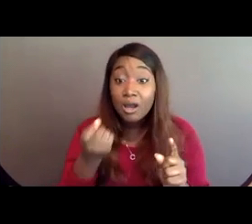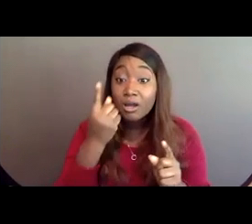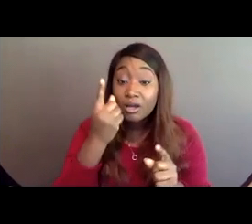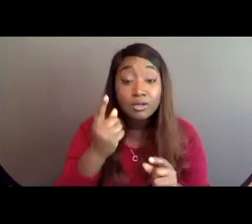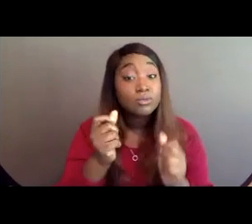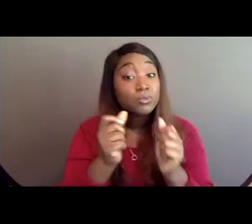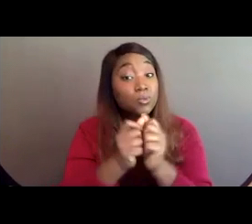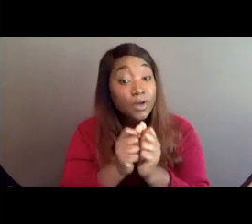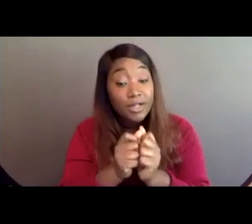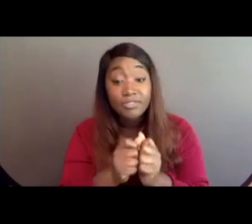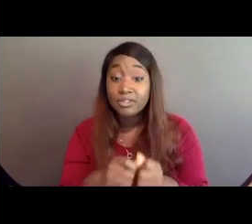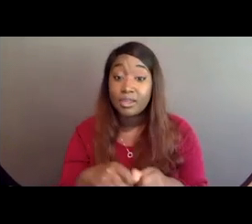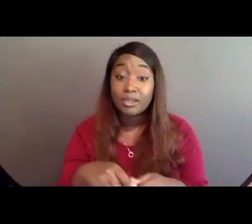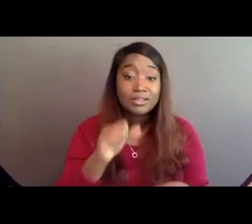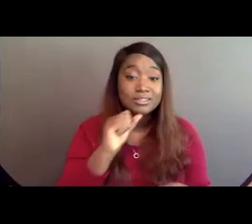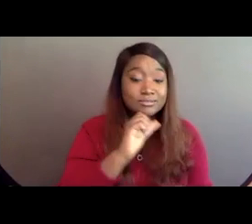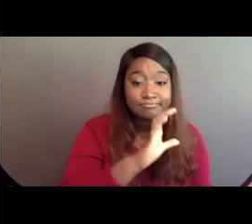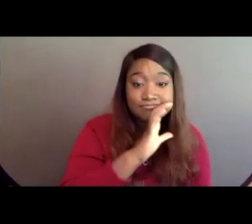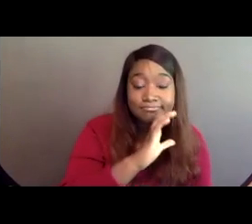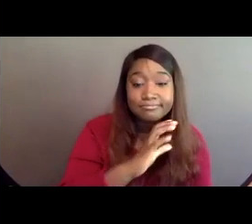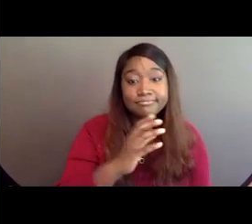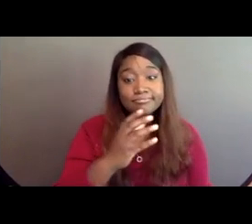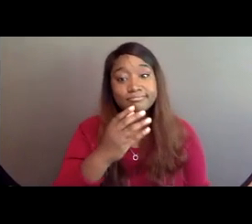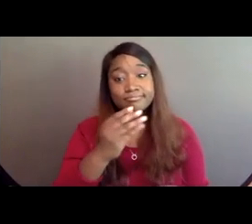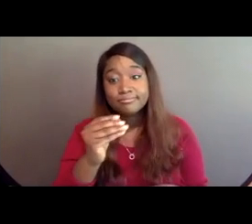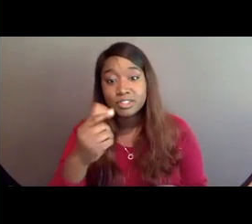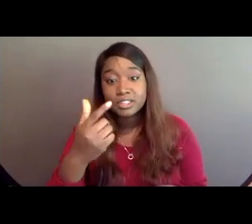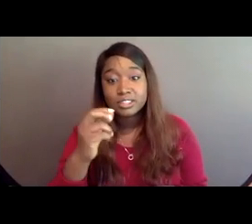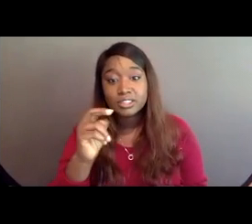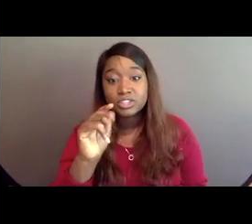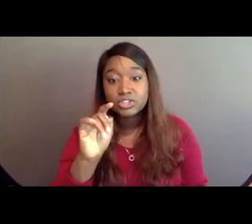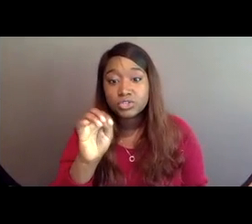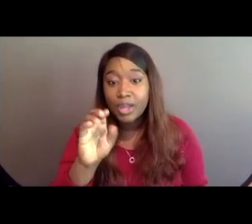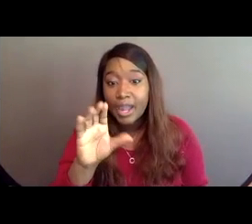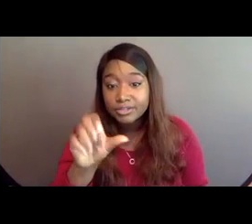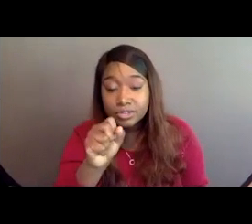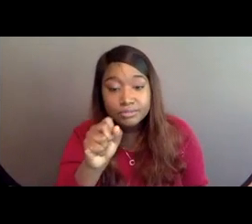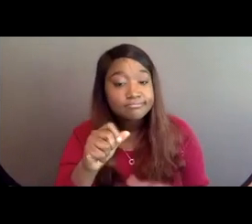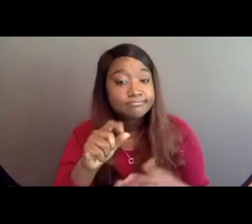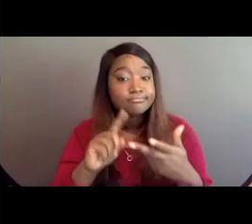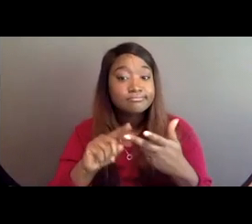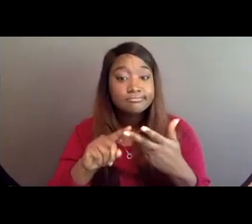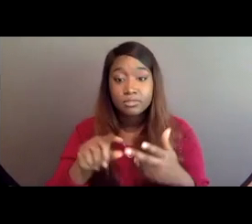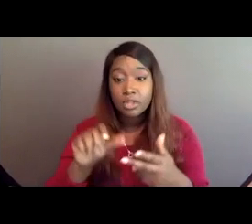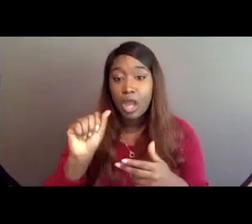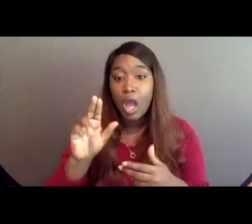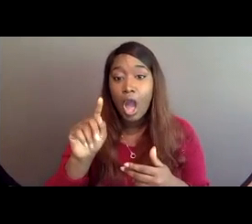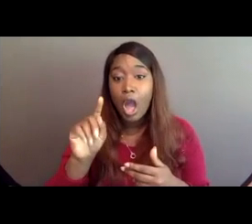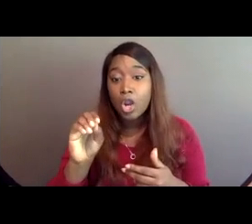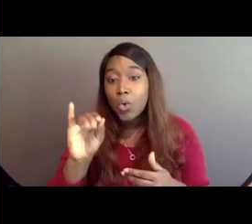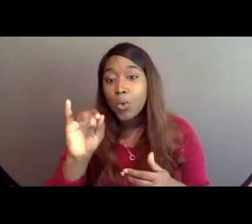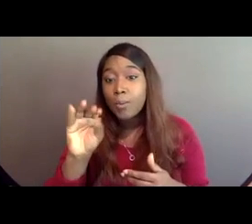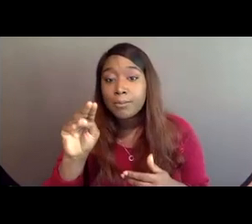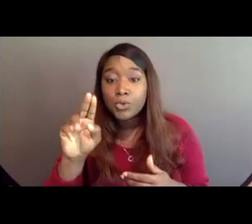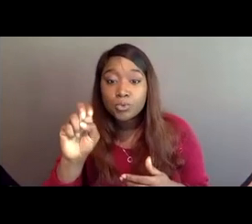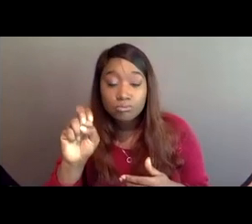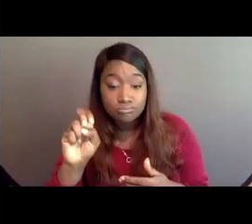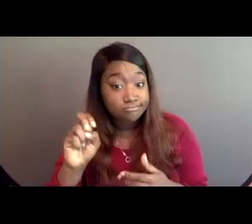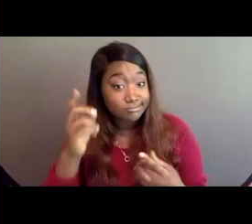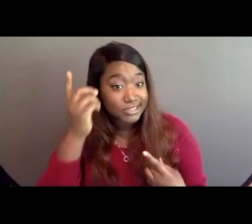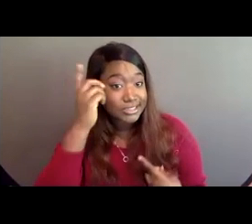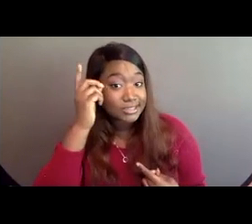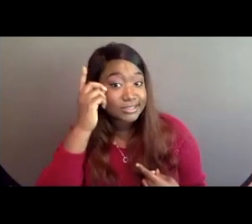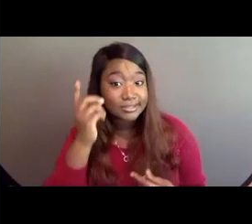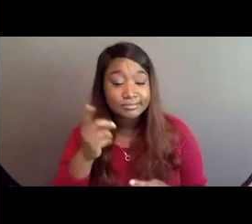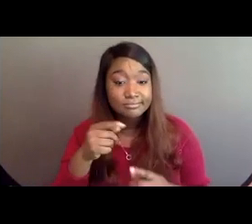senior citizens, autoimmune disease, and the like, it's got its place,